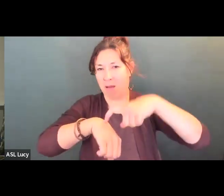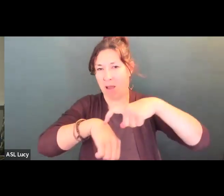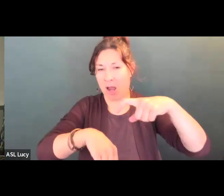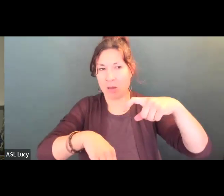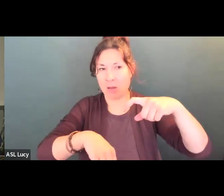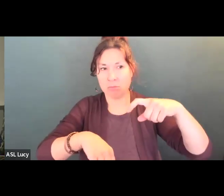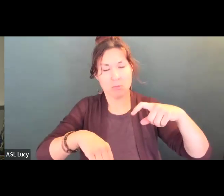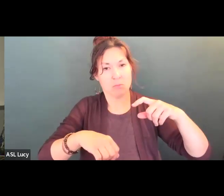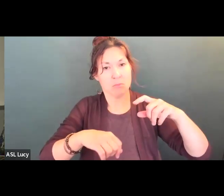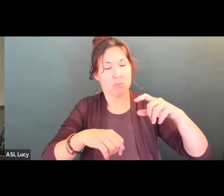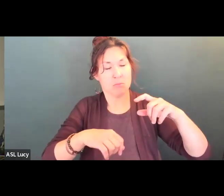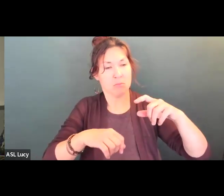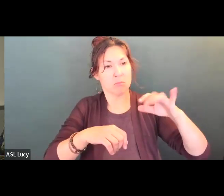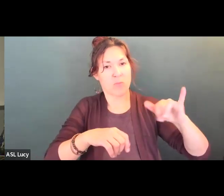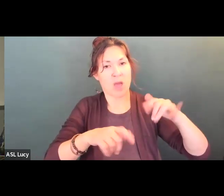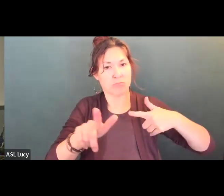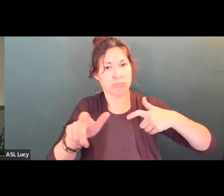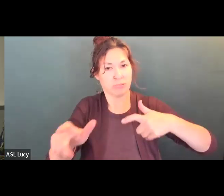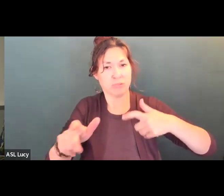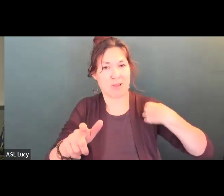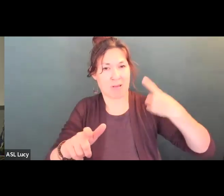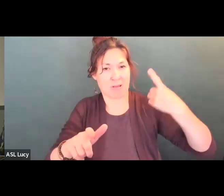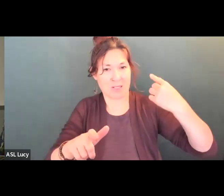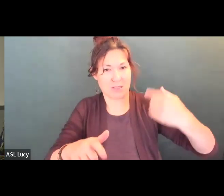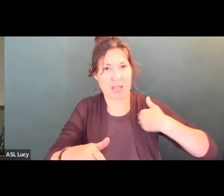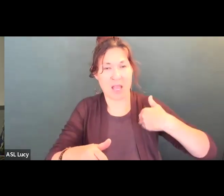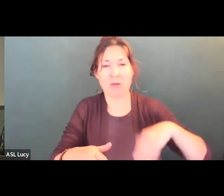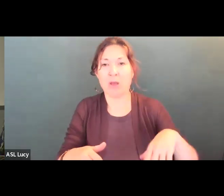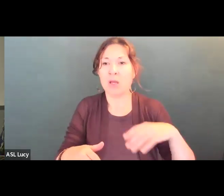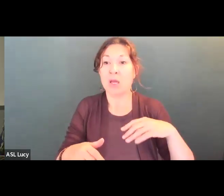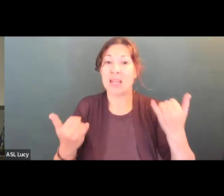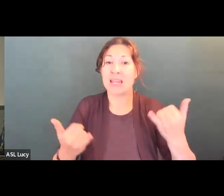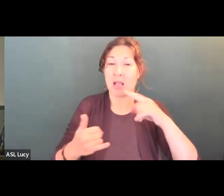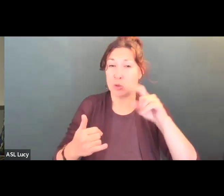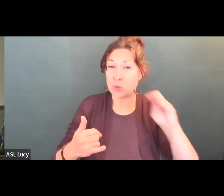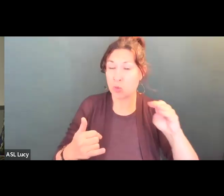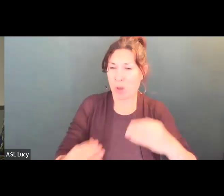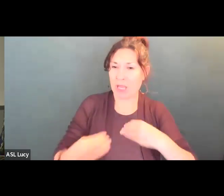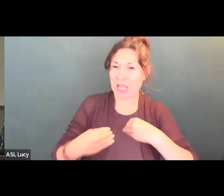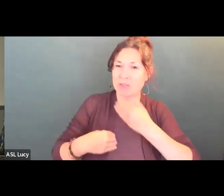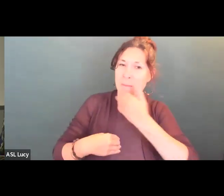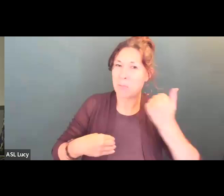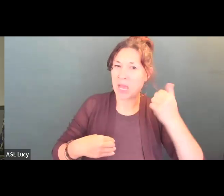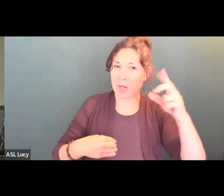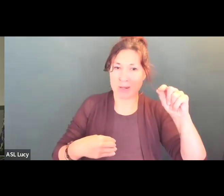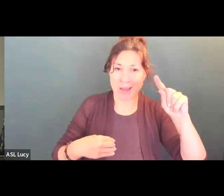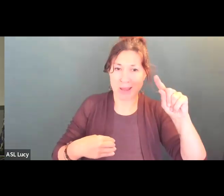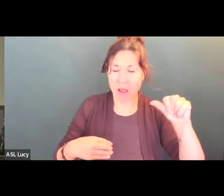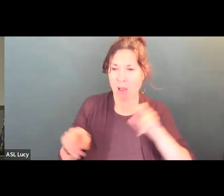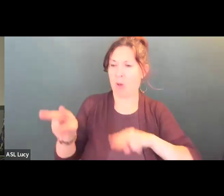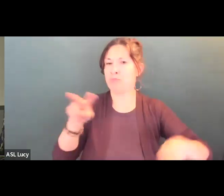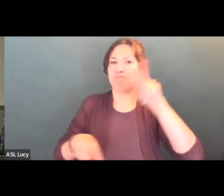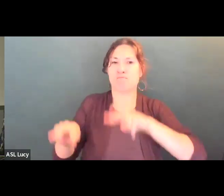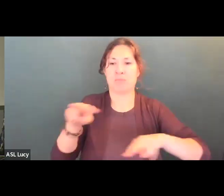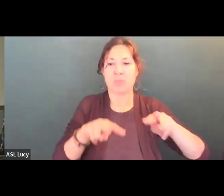greater reliability for families and greater ridership data, which is needed to make our overall transportation system more